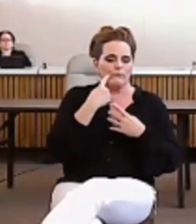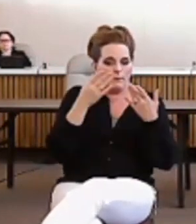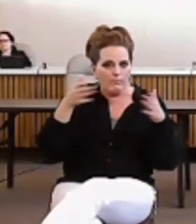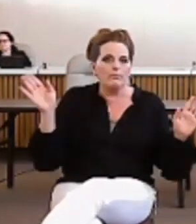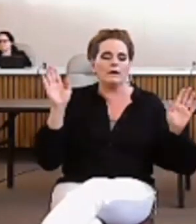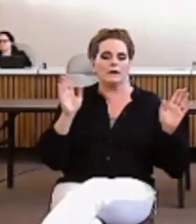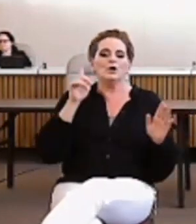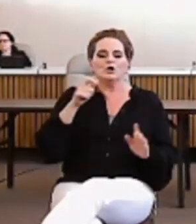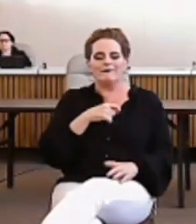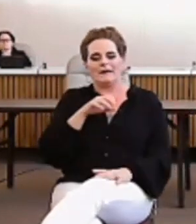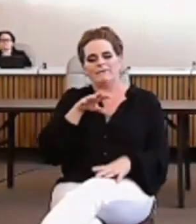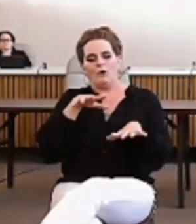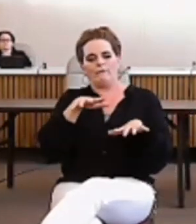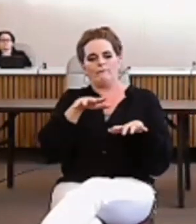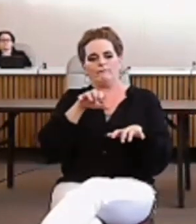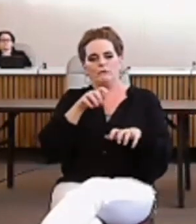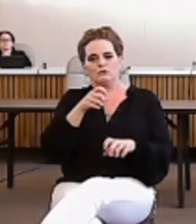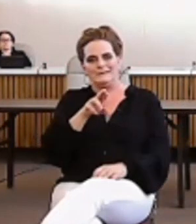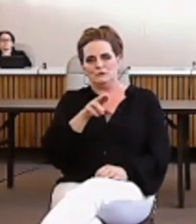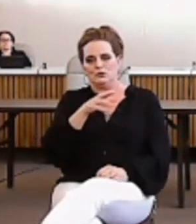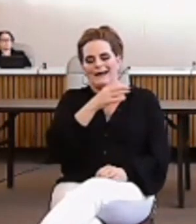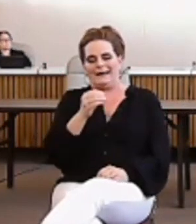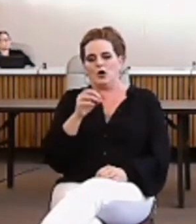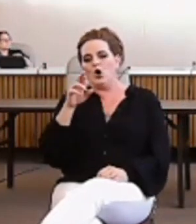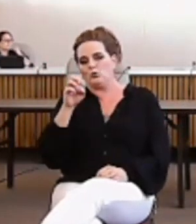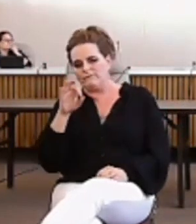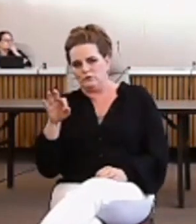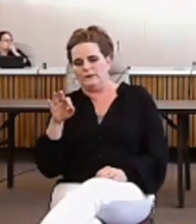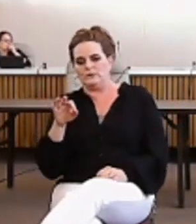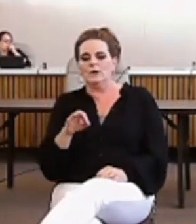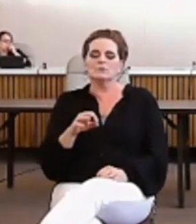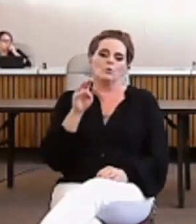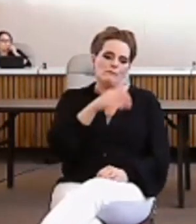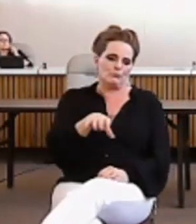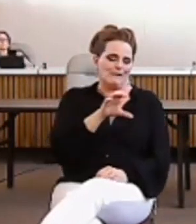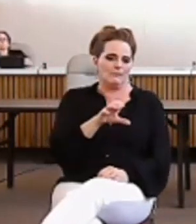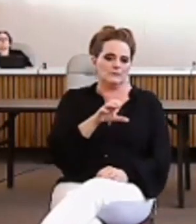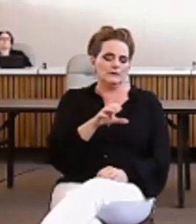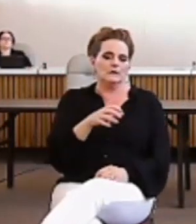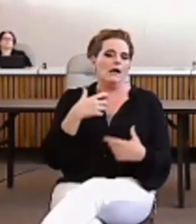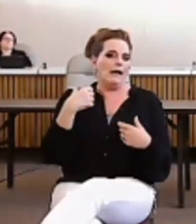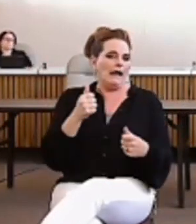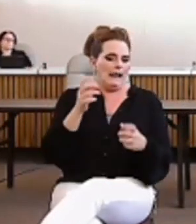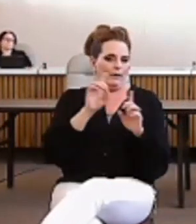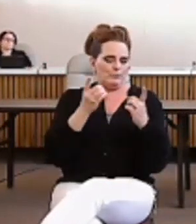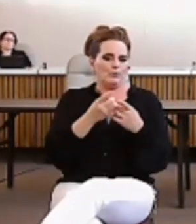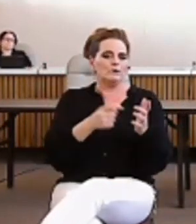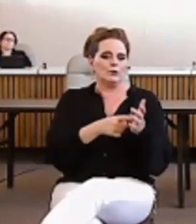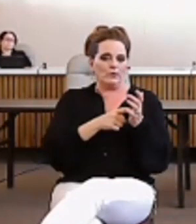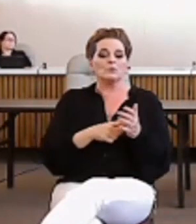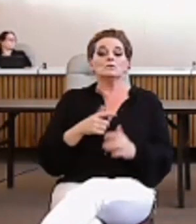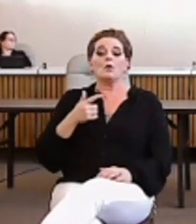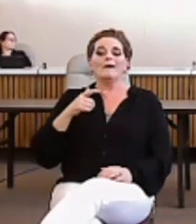have a freezer and a refrigerator inside. Health Department, Monroe County Health Department will require that. So I they know- will have that